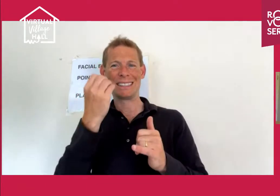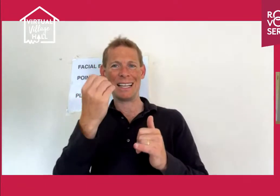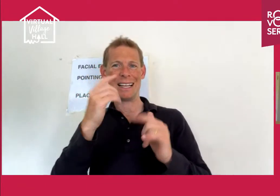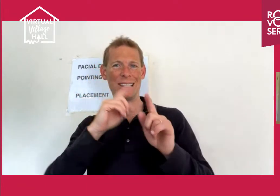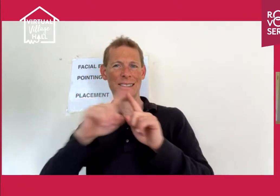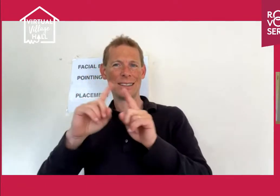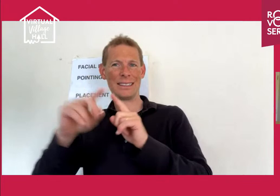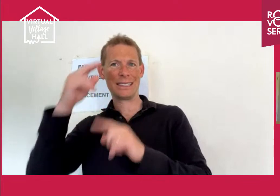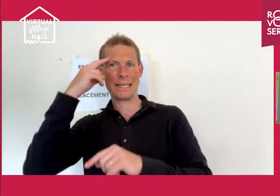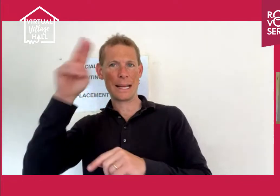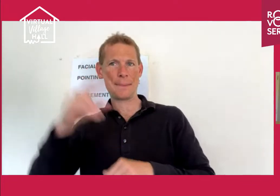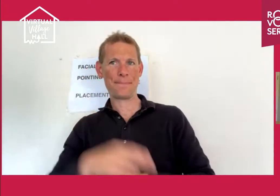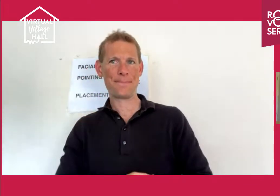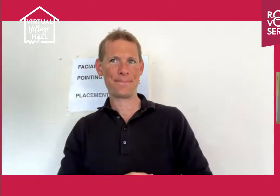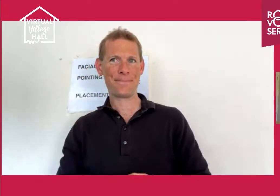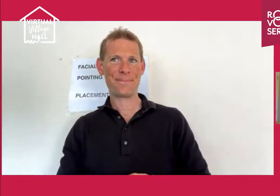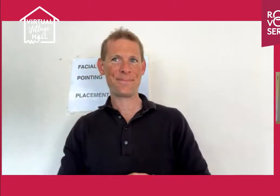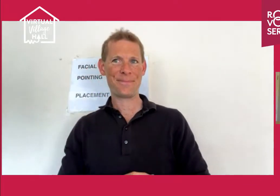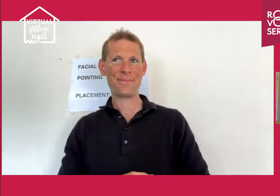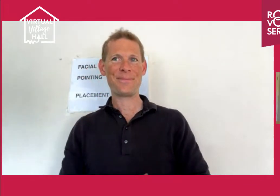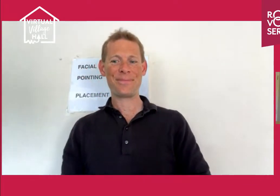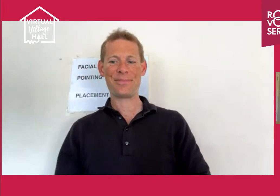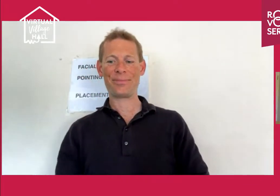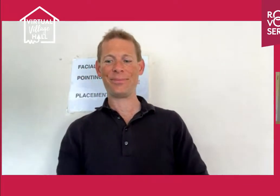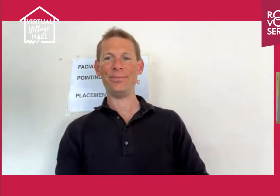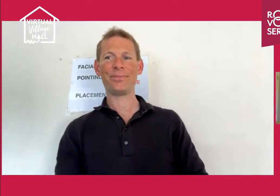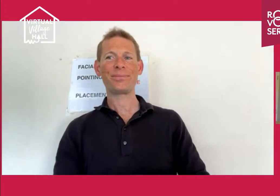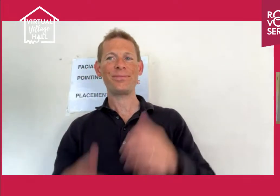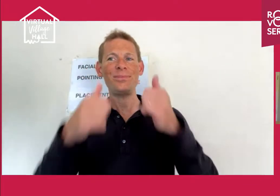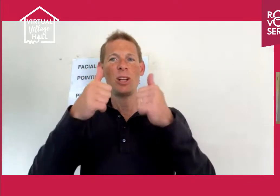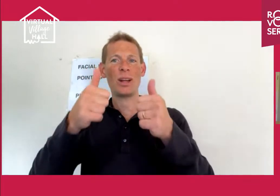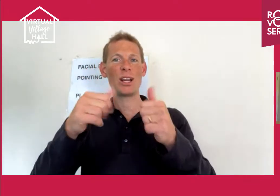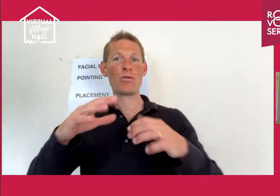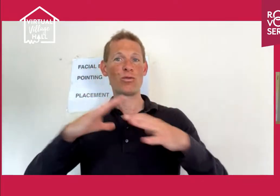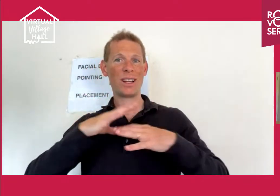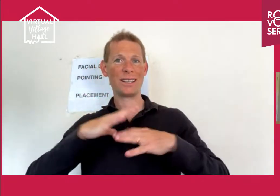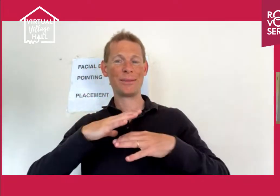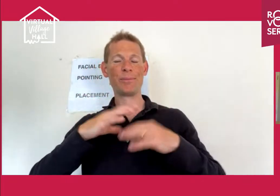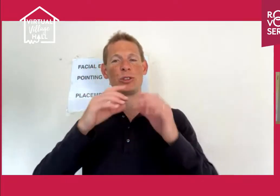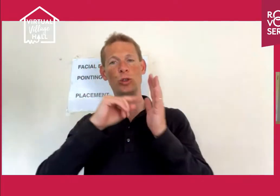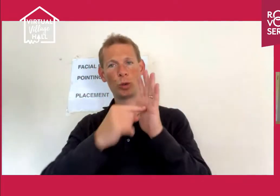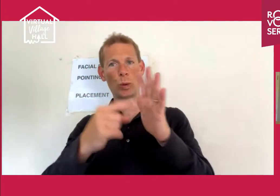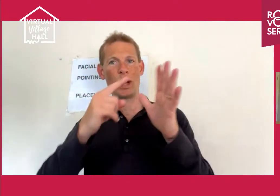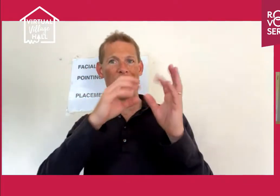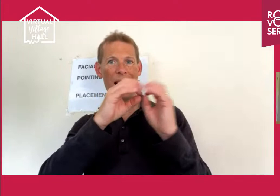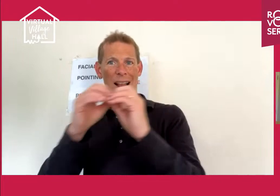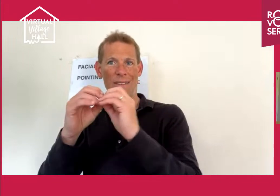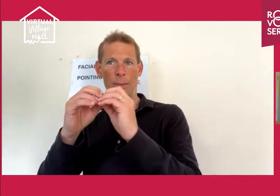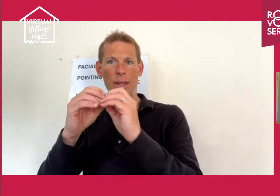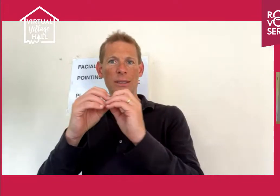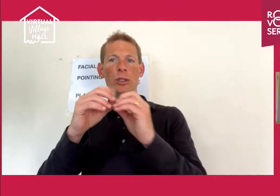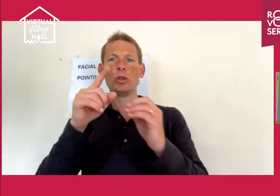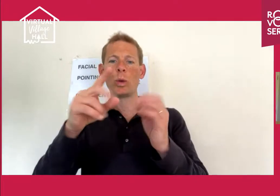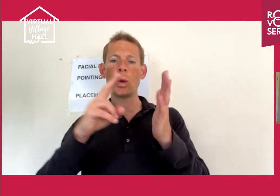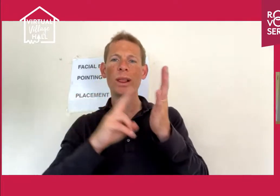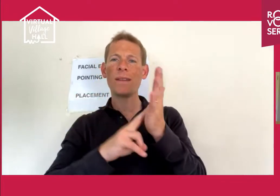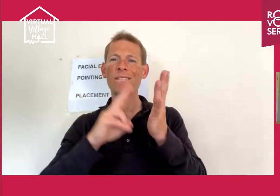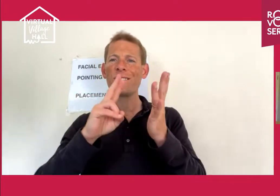spelling. I'll have 10 finger spelling activities for you to try and read back. So first of all, we'll go through the